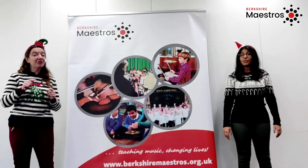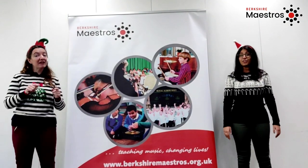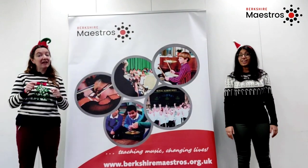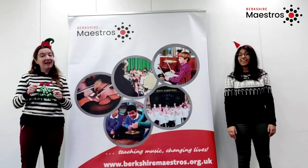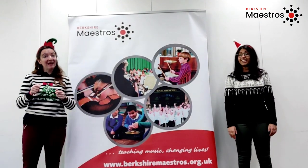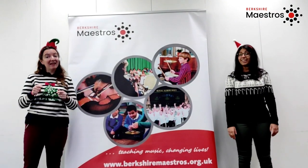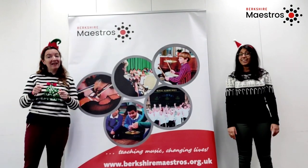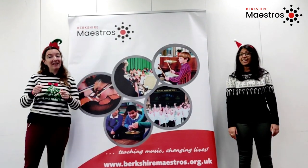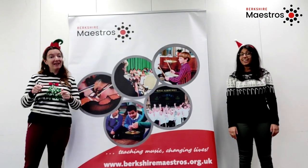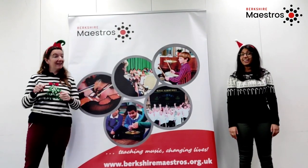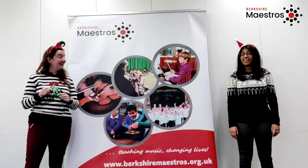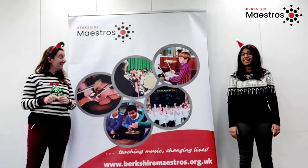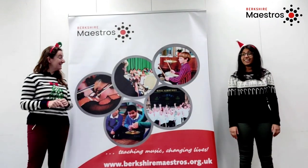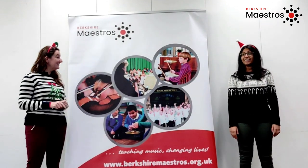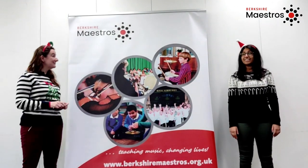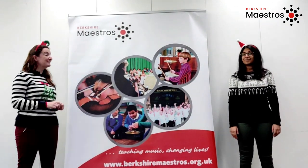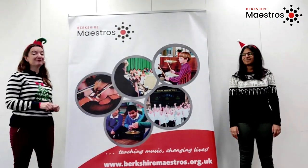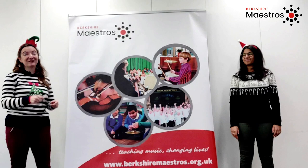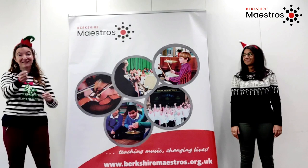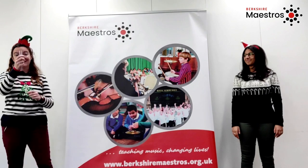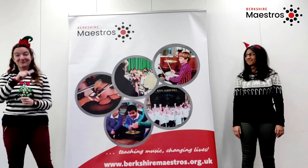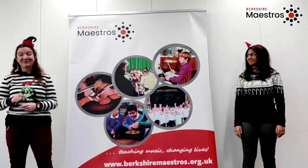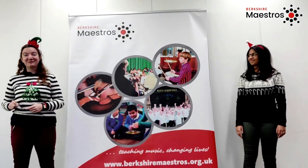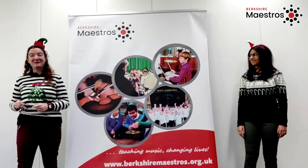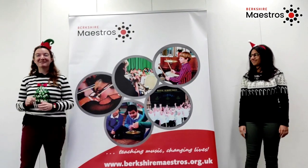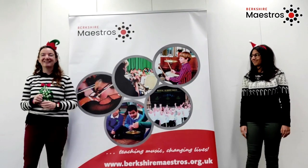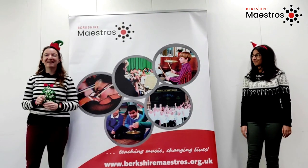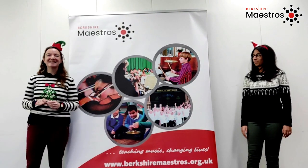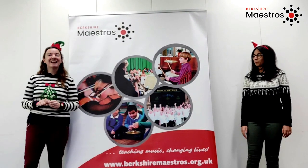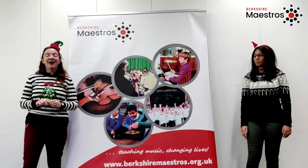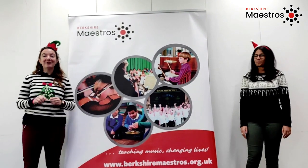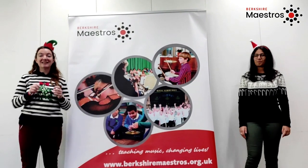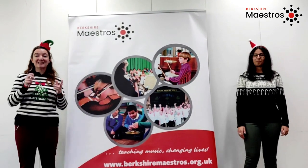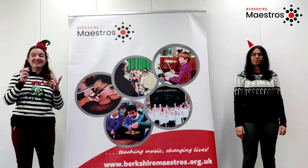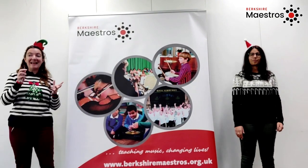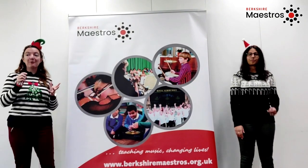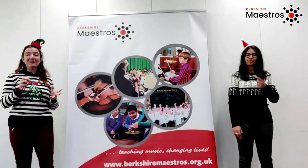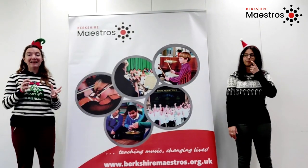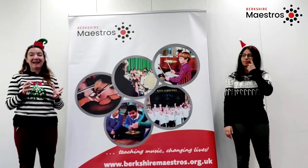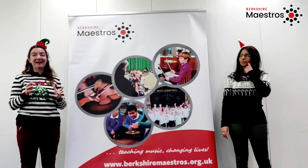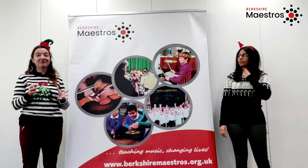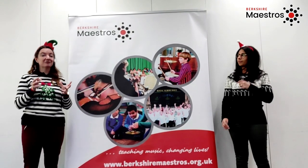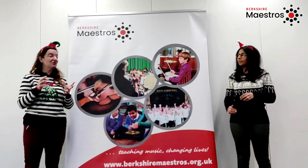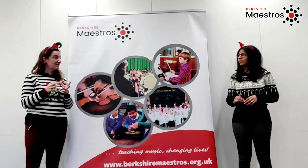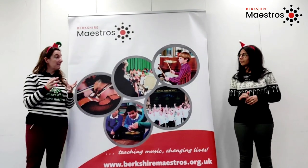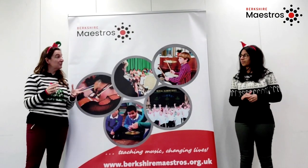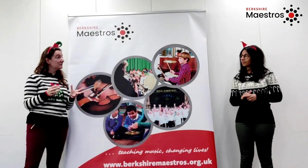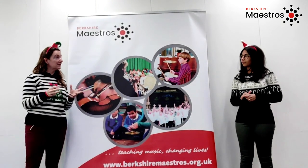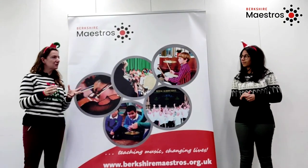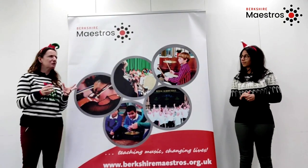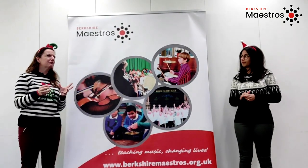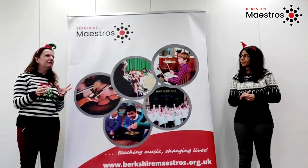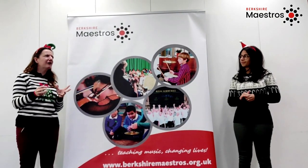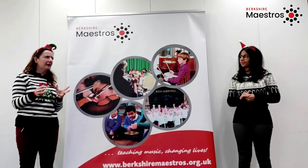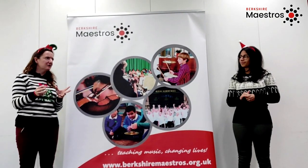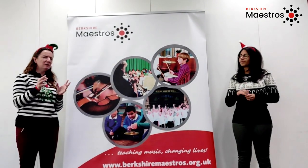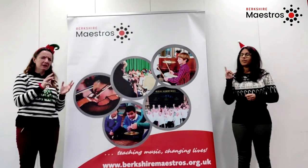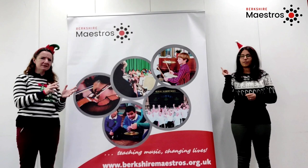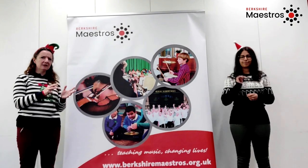the hay. Great, well remembered, guys. Okay, so now we have just that middle section to revise. We learned it